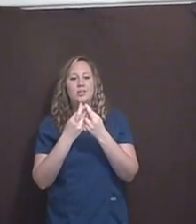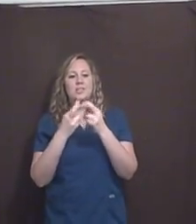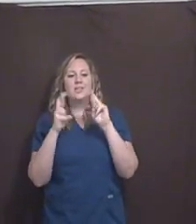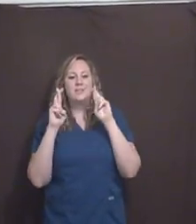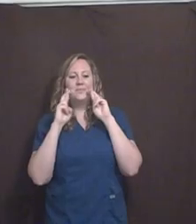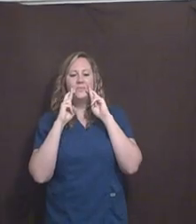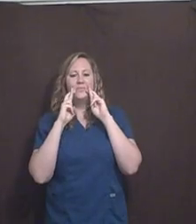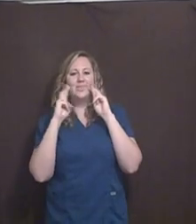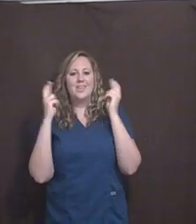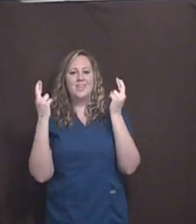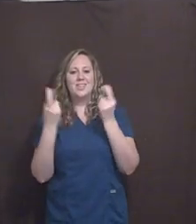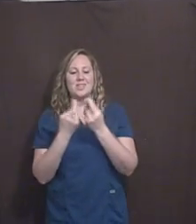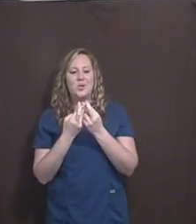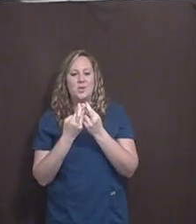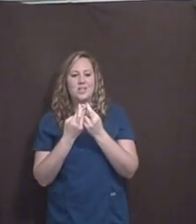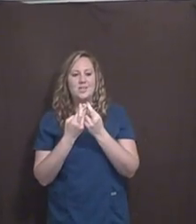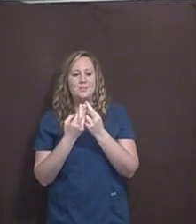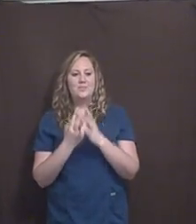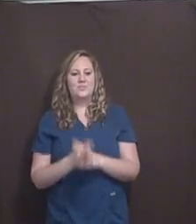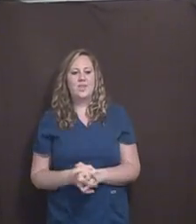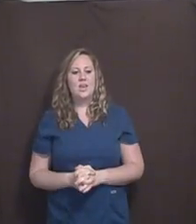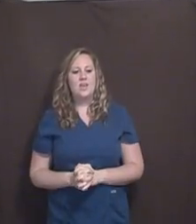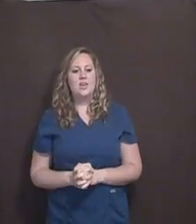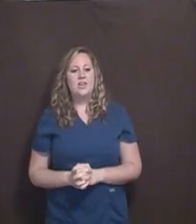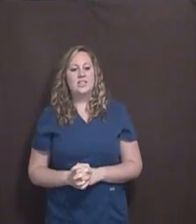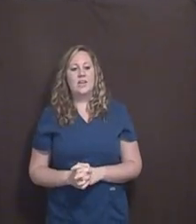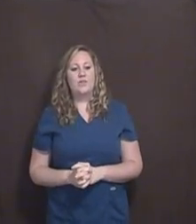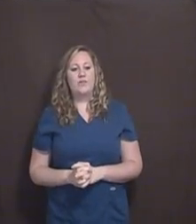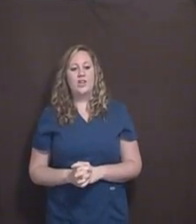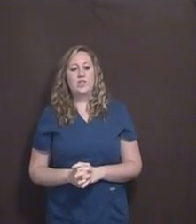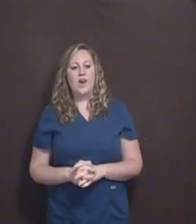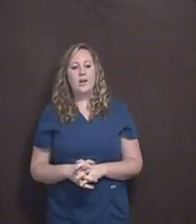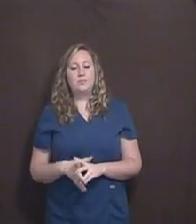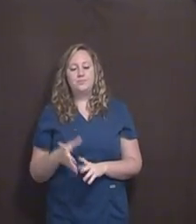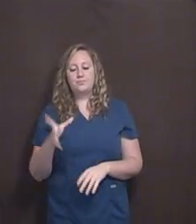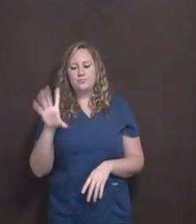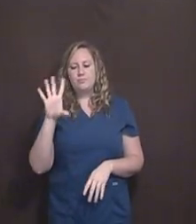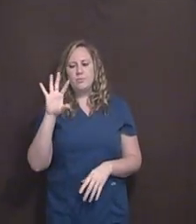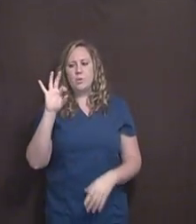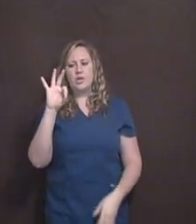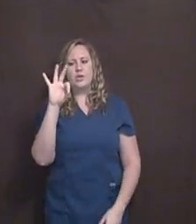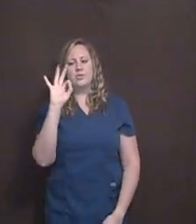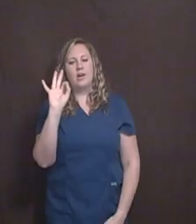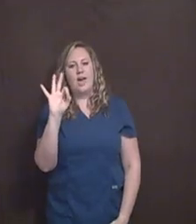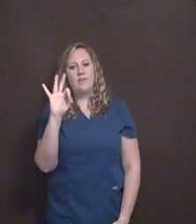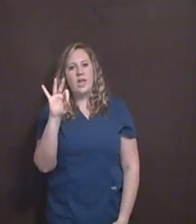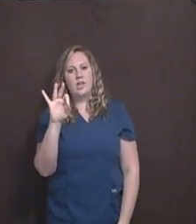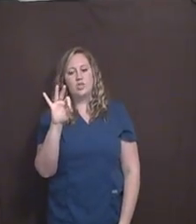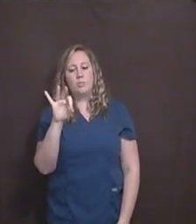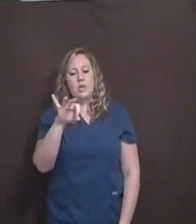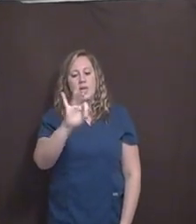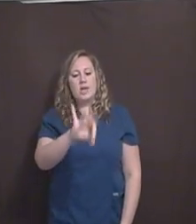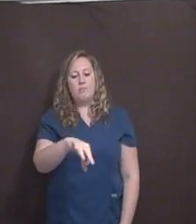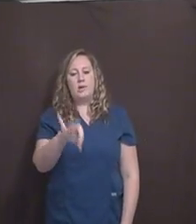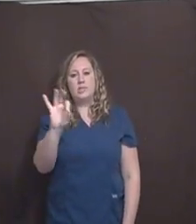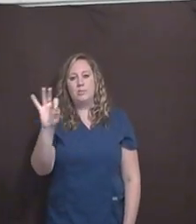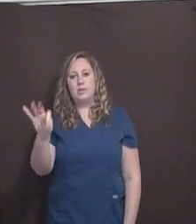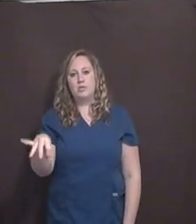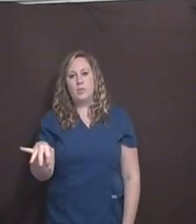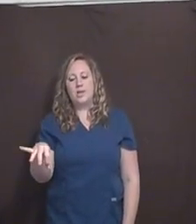Donut. Donut. Sign for French fry, we're going to use our F hand shape and bounce it up and down